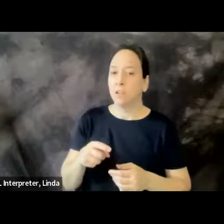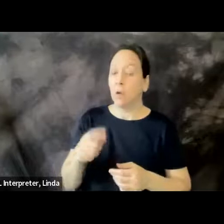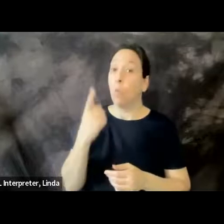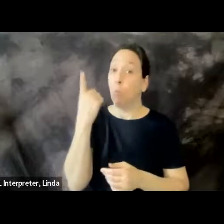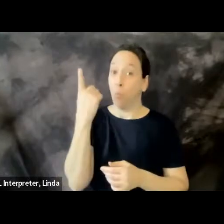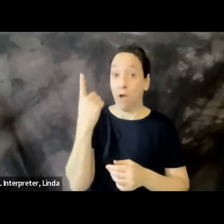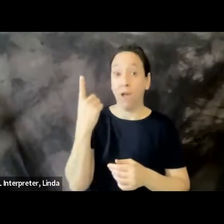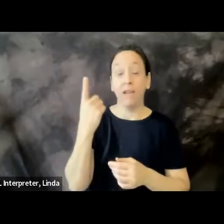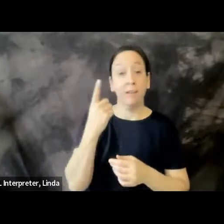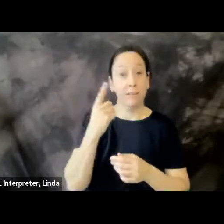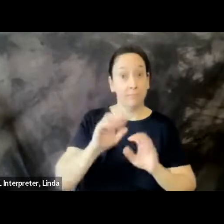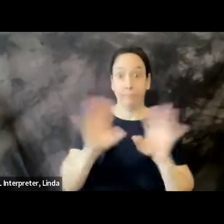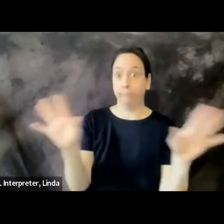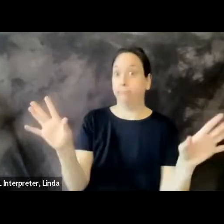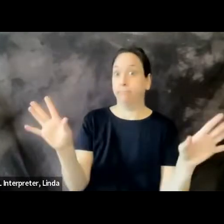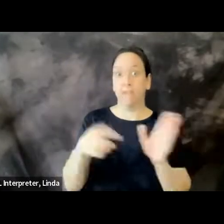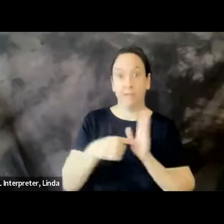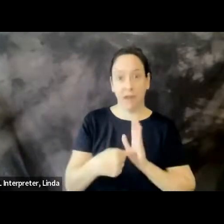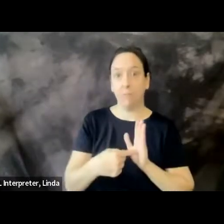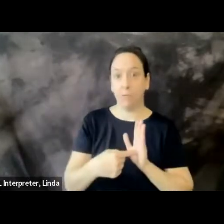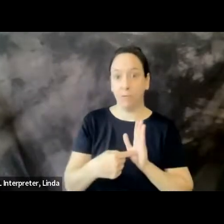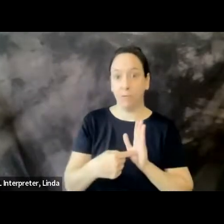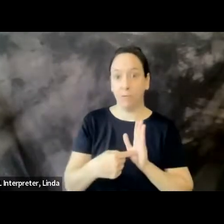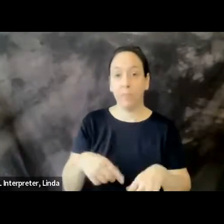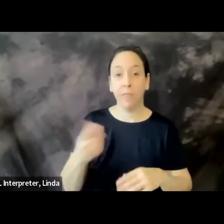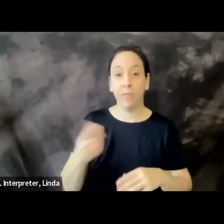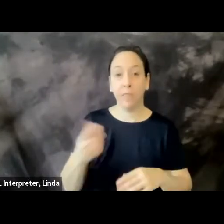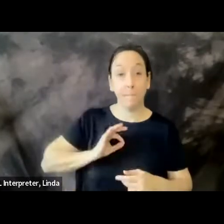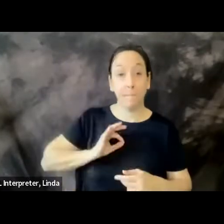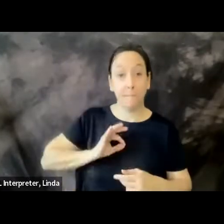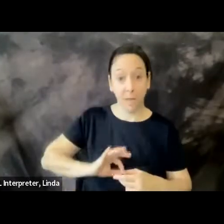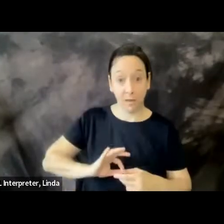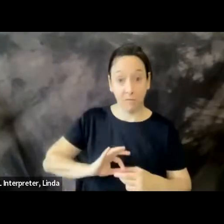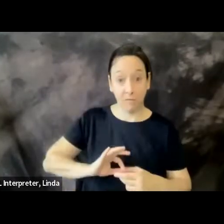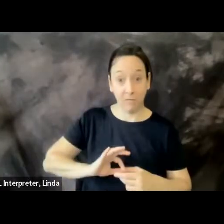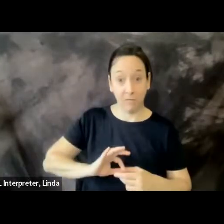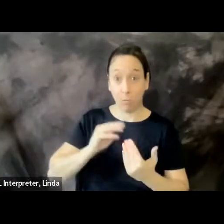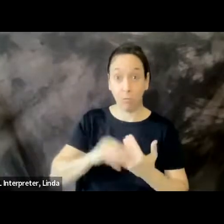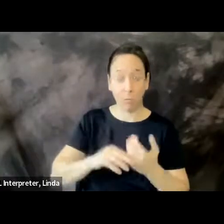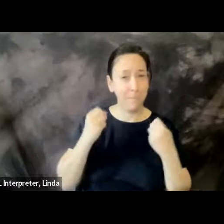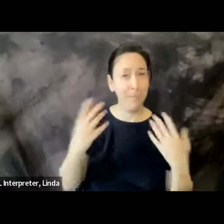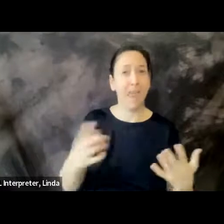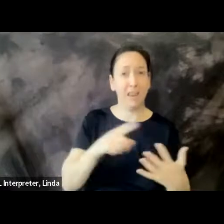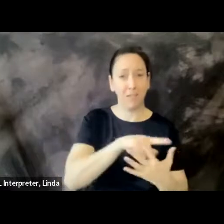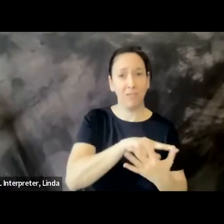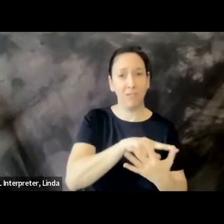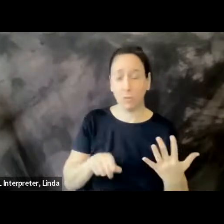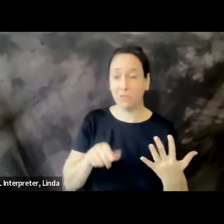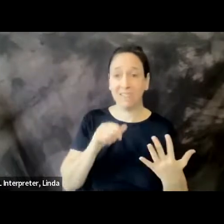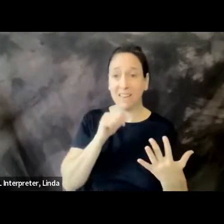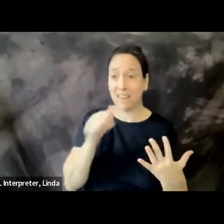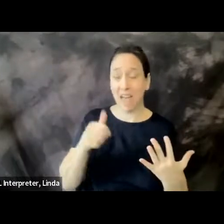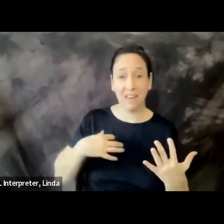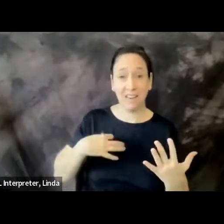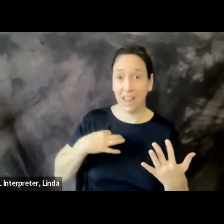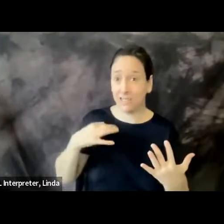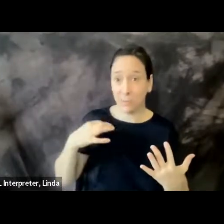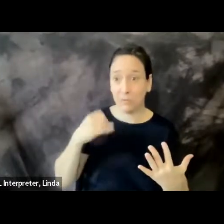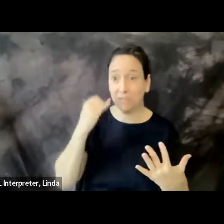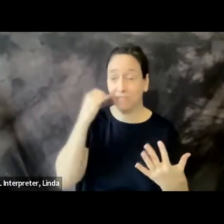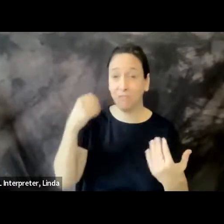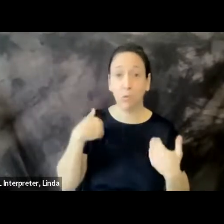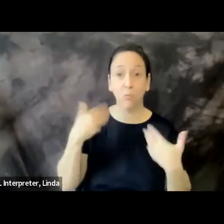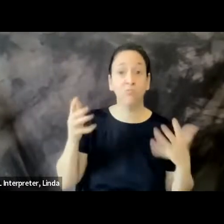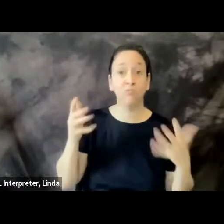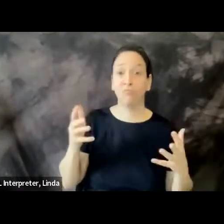particular example of this is that a lot of our benefits programs actually, you are not eligible for them if you have a criminal conviction, if you have